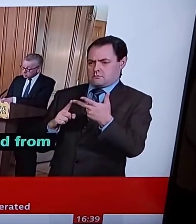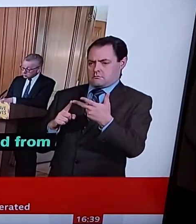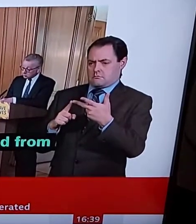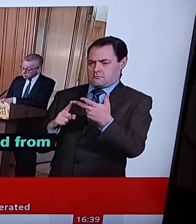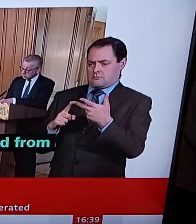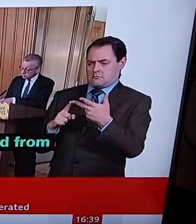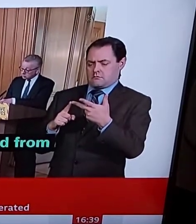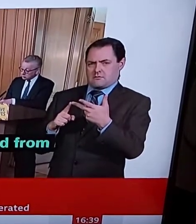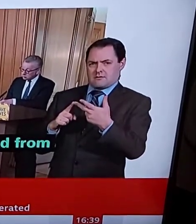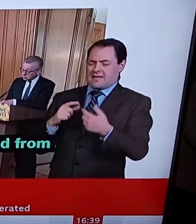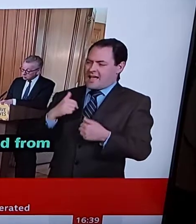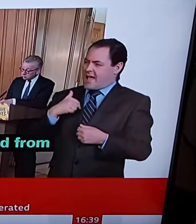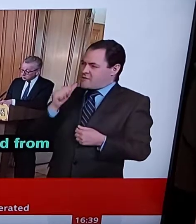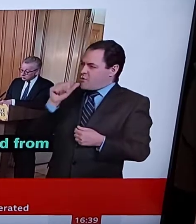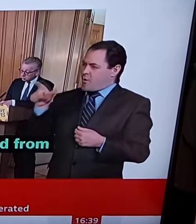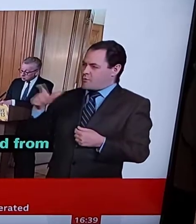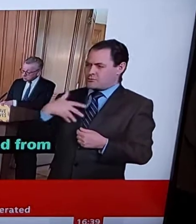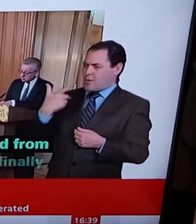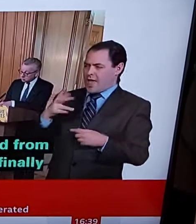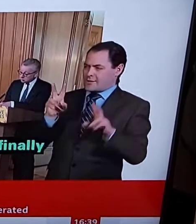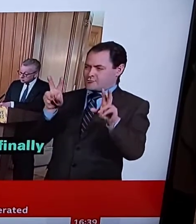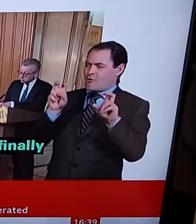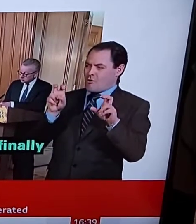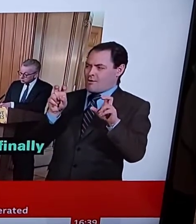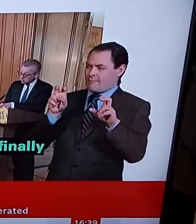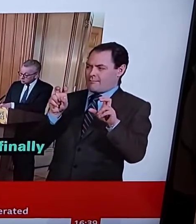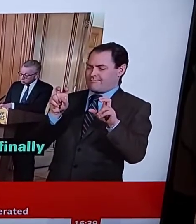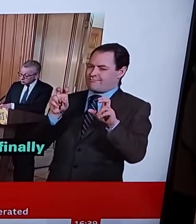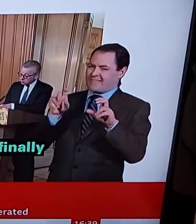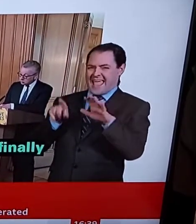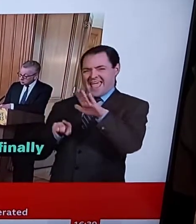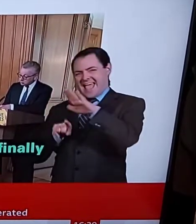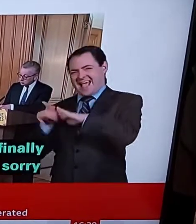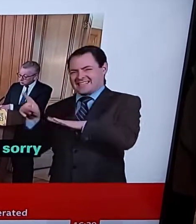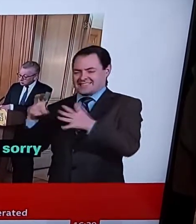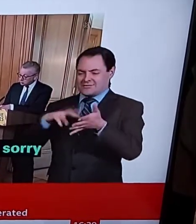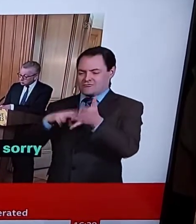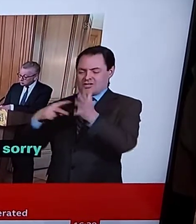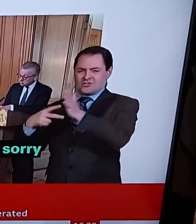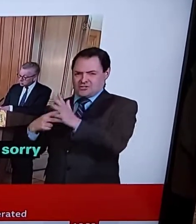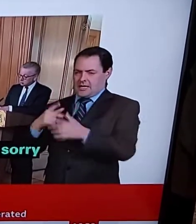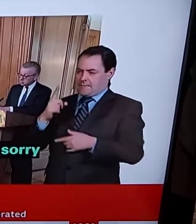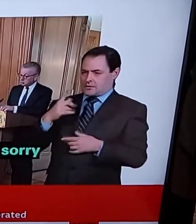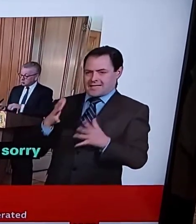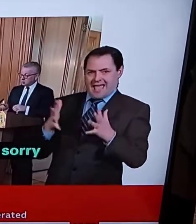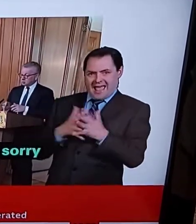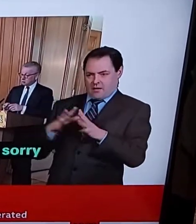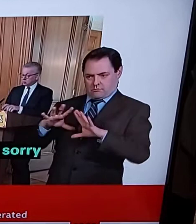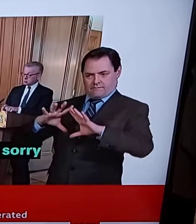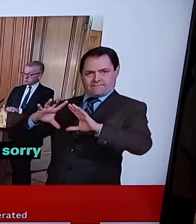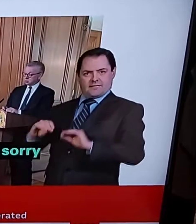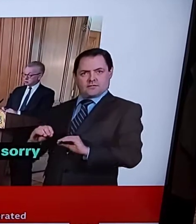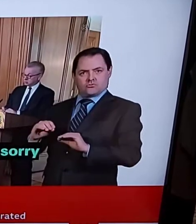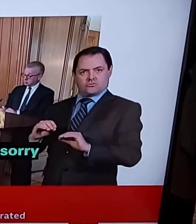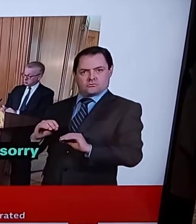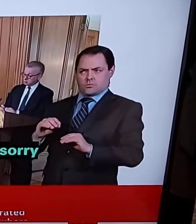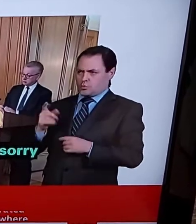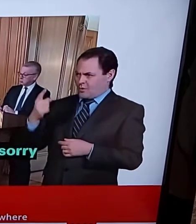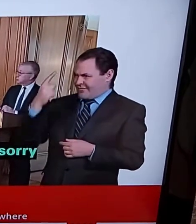and sorry to use that term, Professor Paris, but do you have an infection rate in